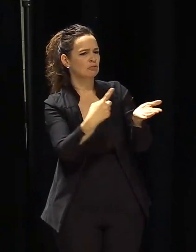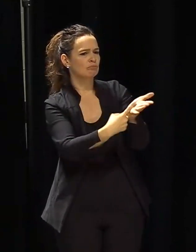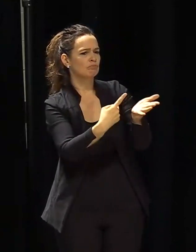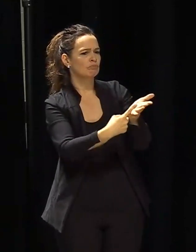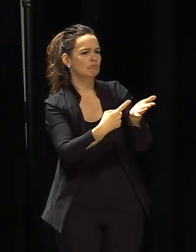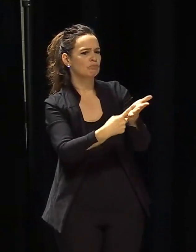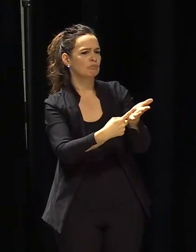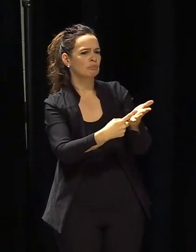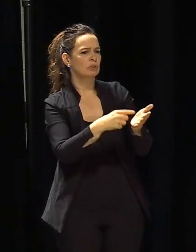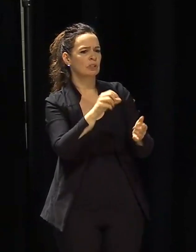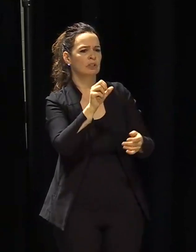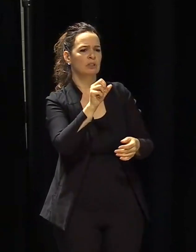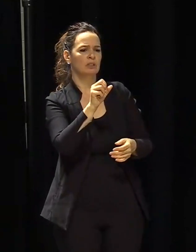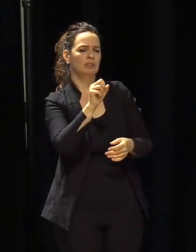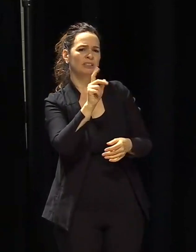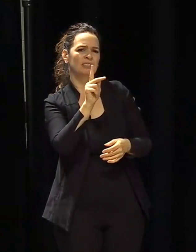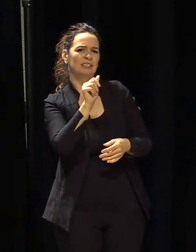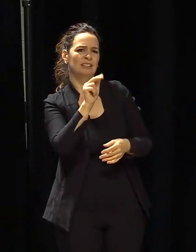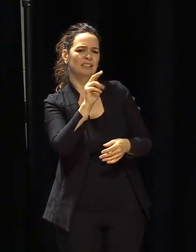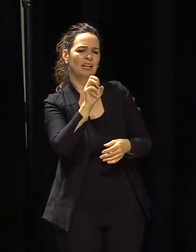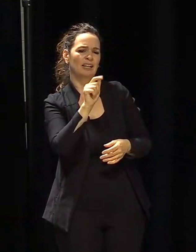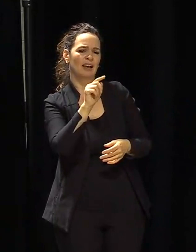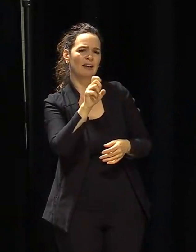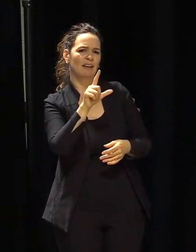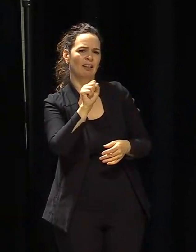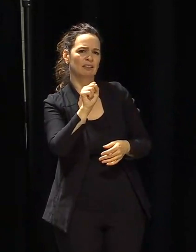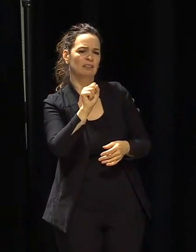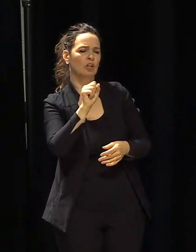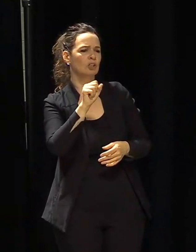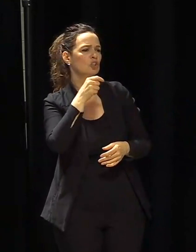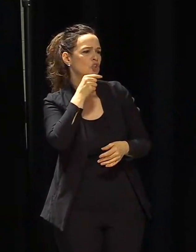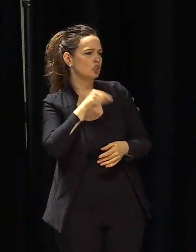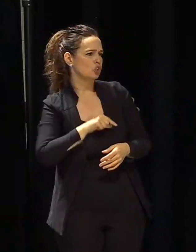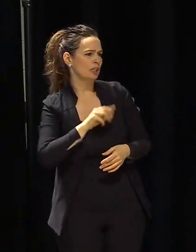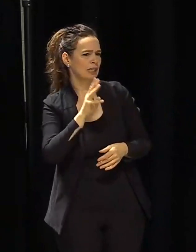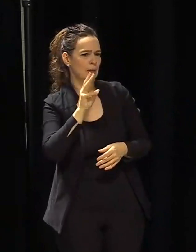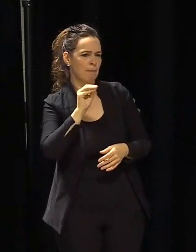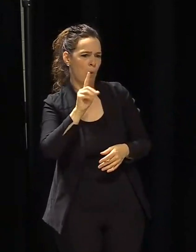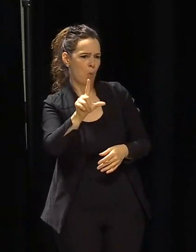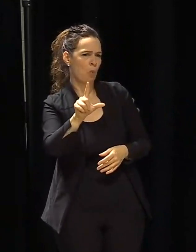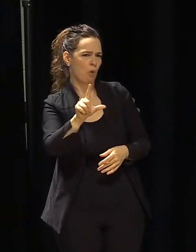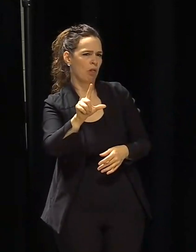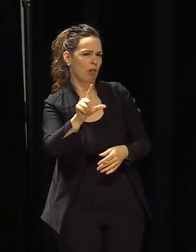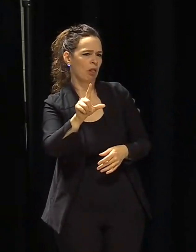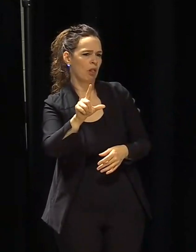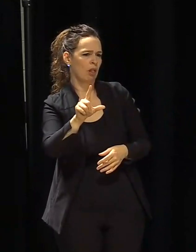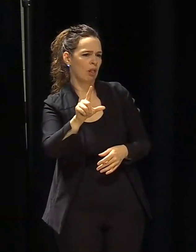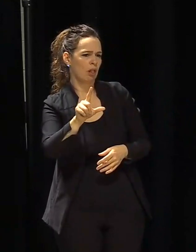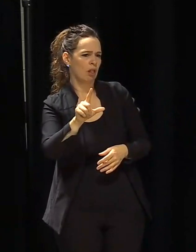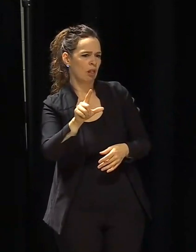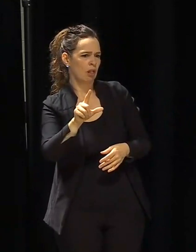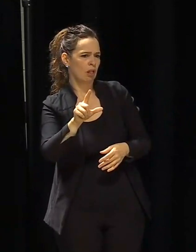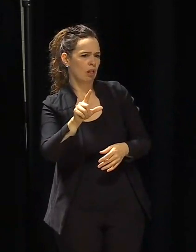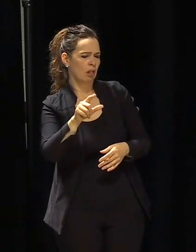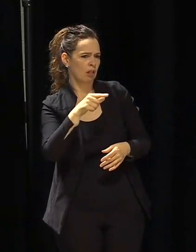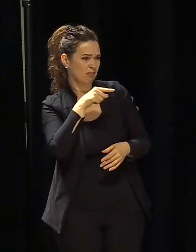I don't know, were there positive cases that came out of that? Did that play a role in the schools